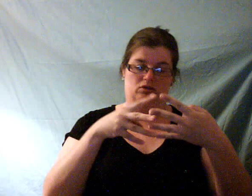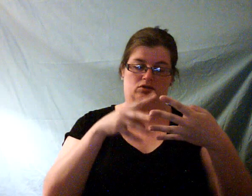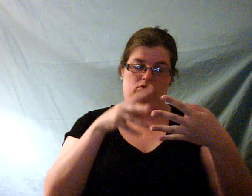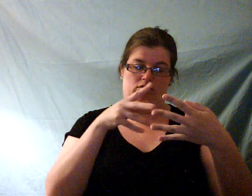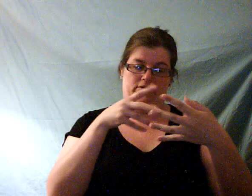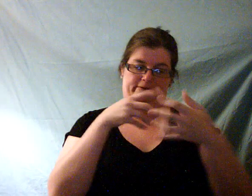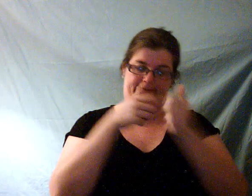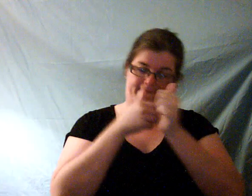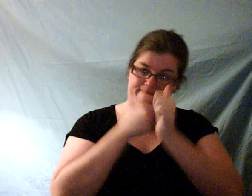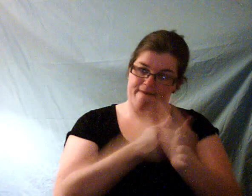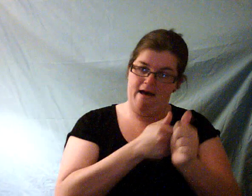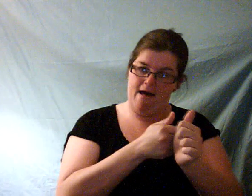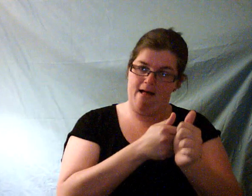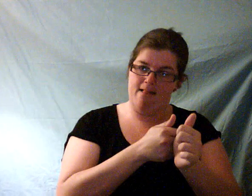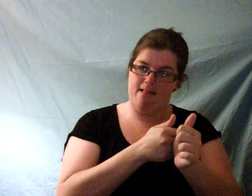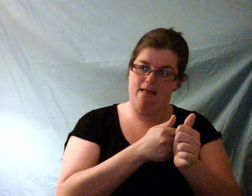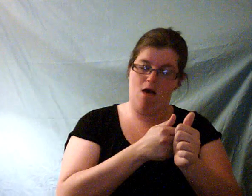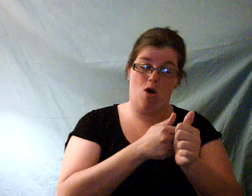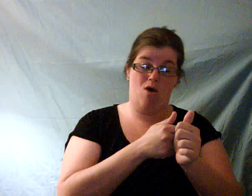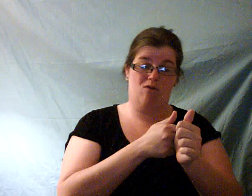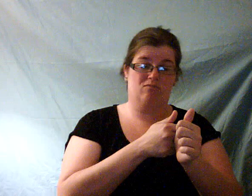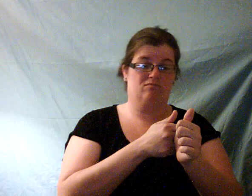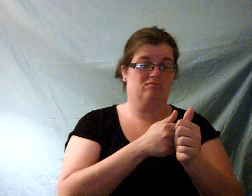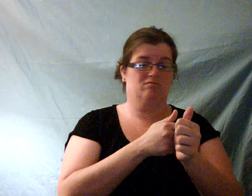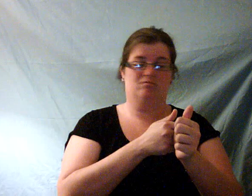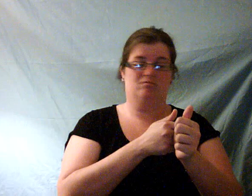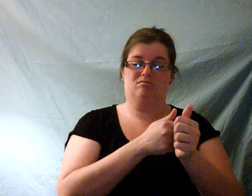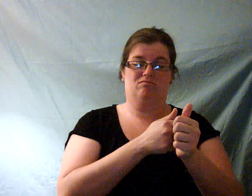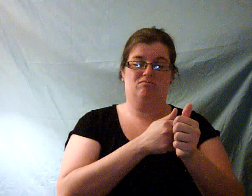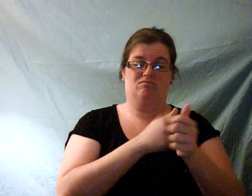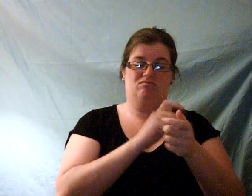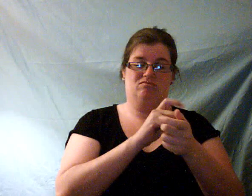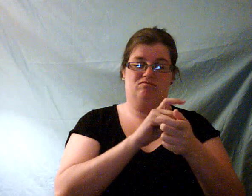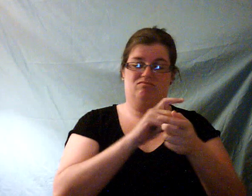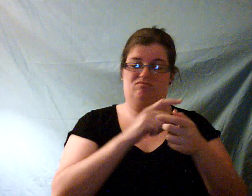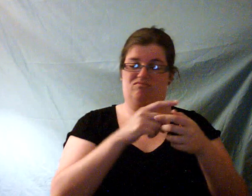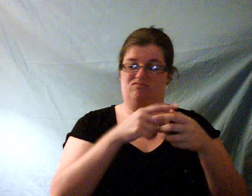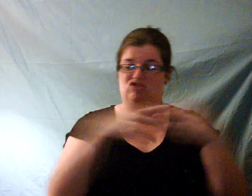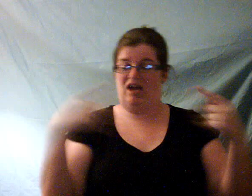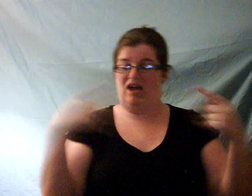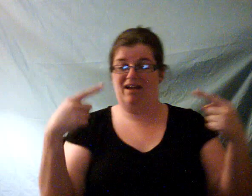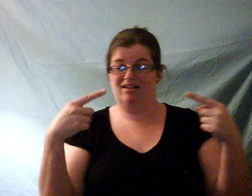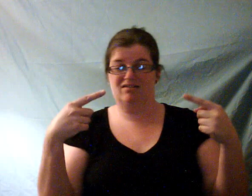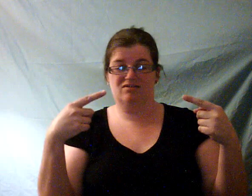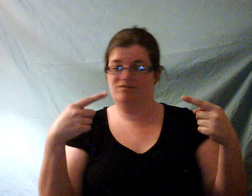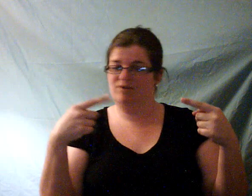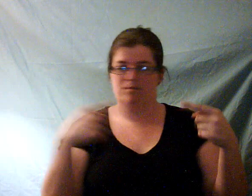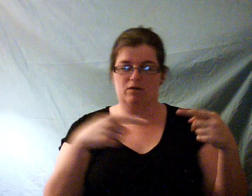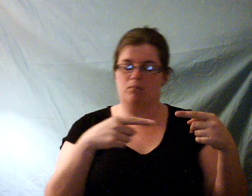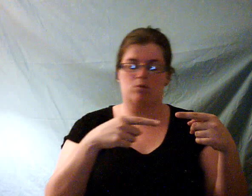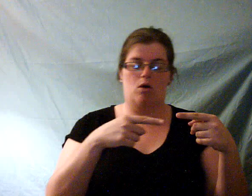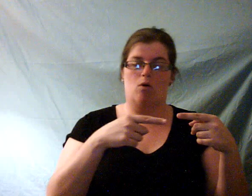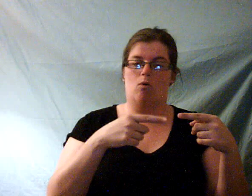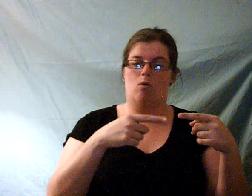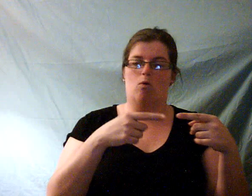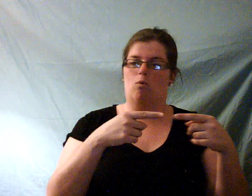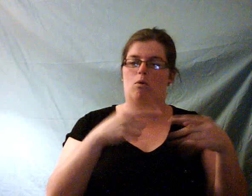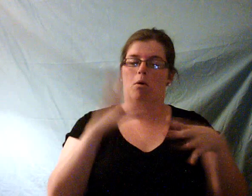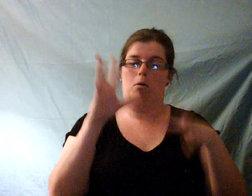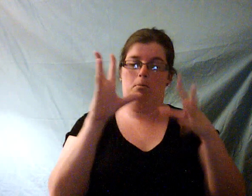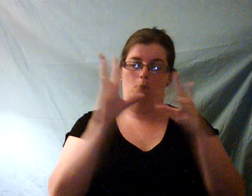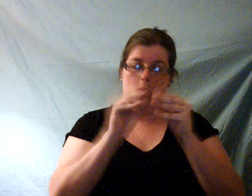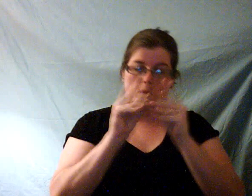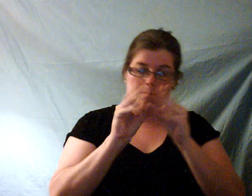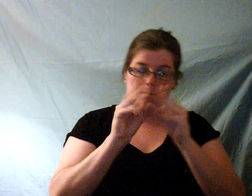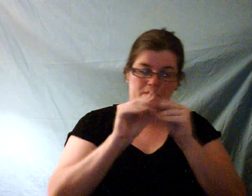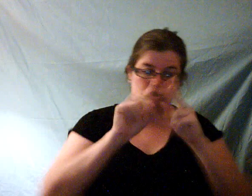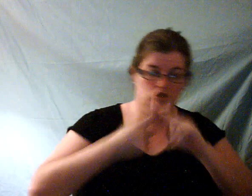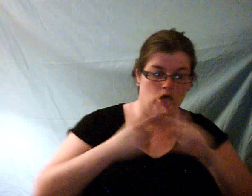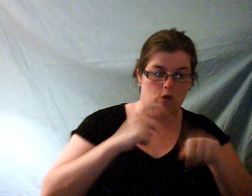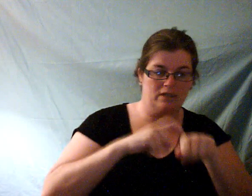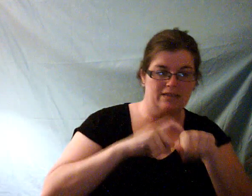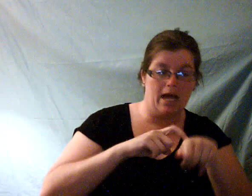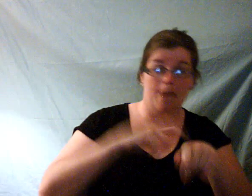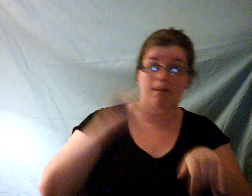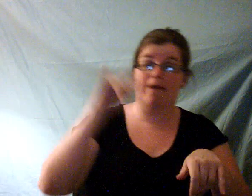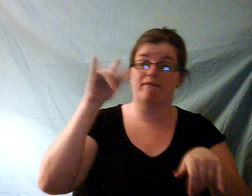We don't deviate from them. Things are supposed to start on time. If a plane is delayed